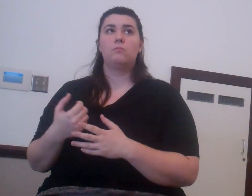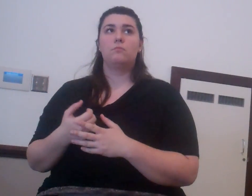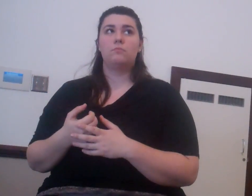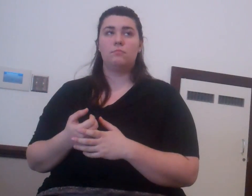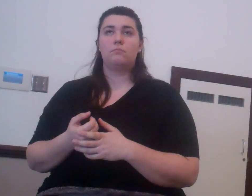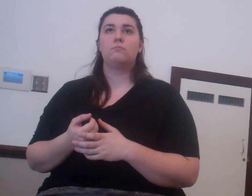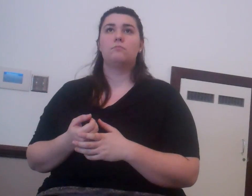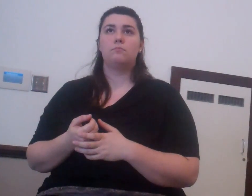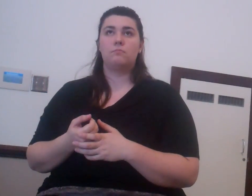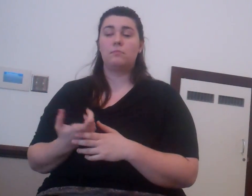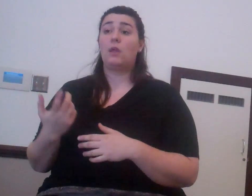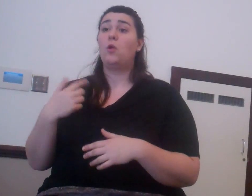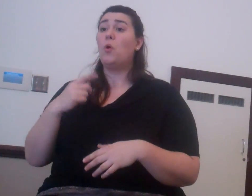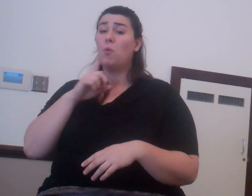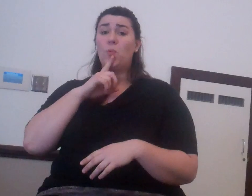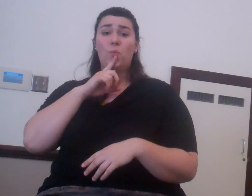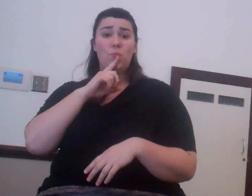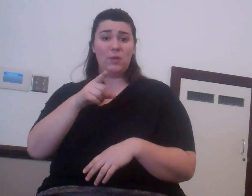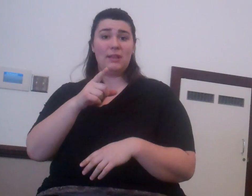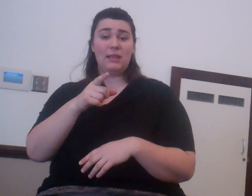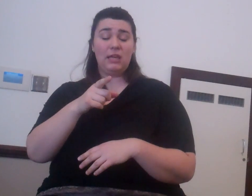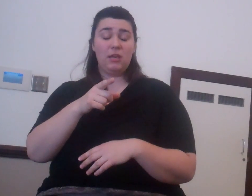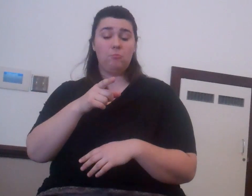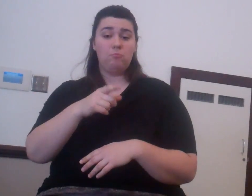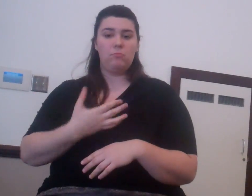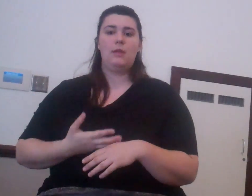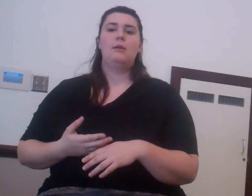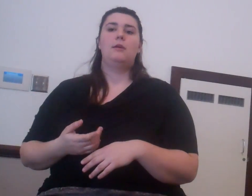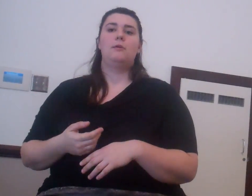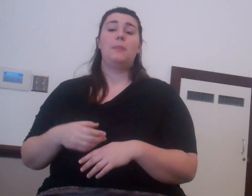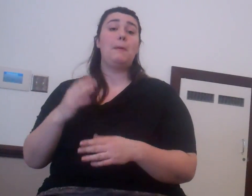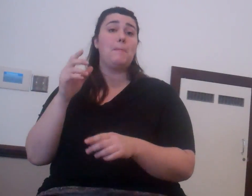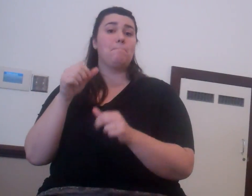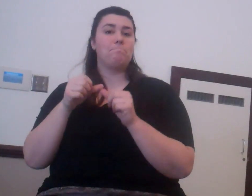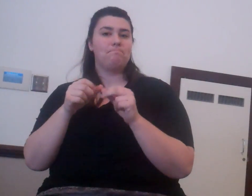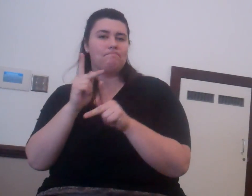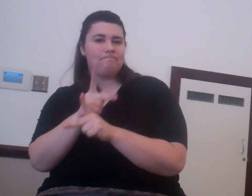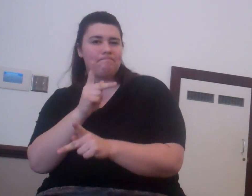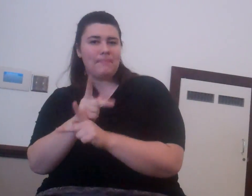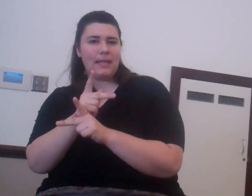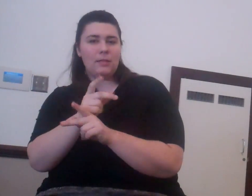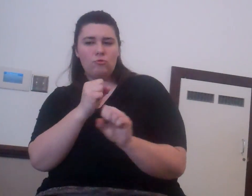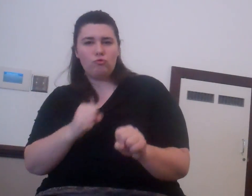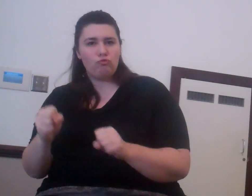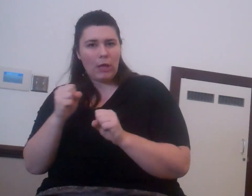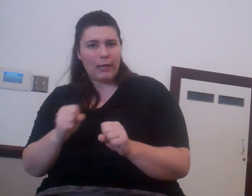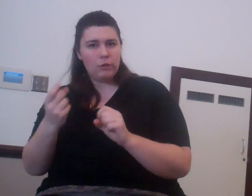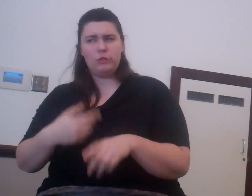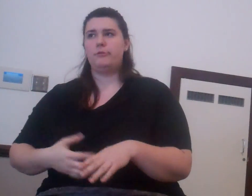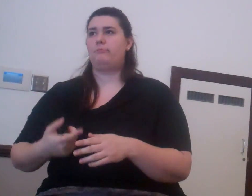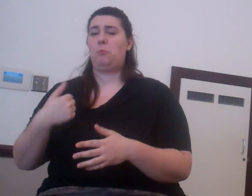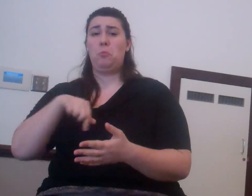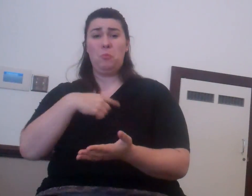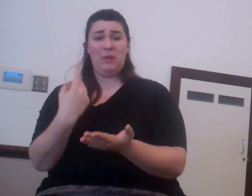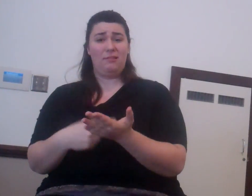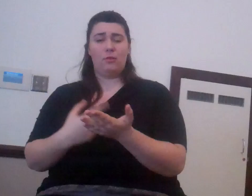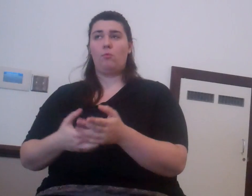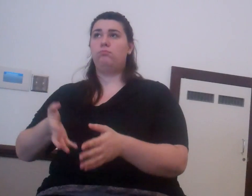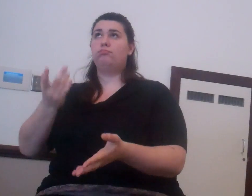maintenance strategies that we have become familiar with from chapters 10 and 11 already. So no new things to learn except for